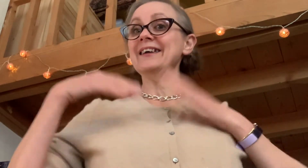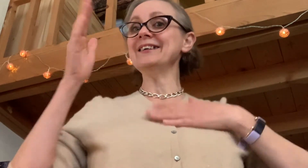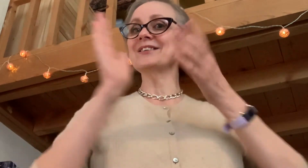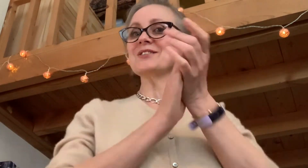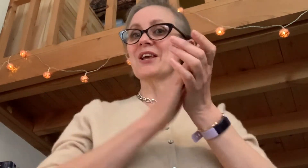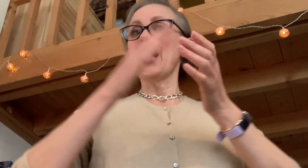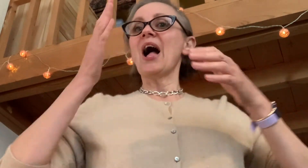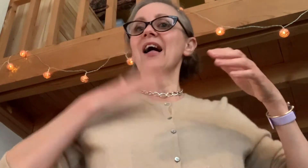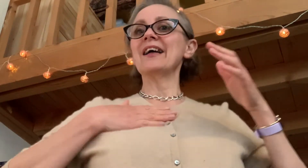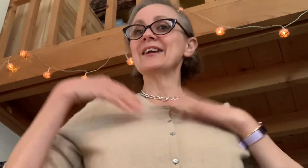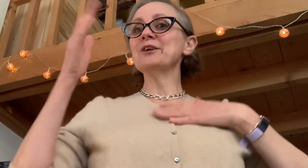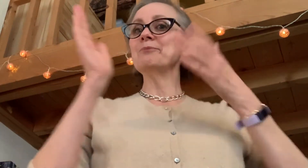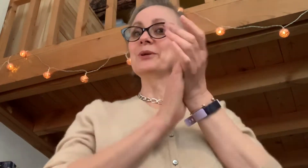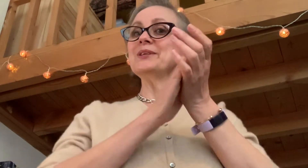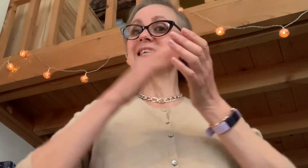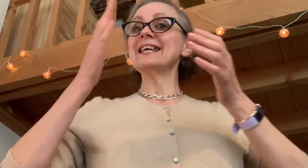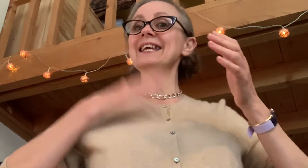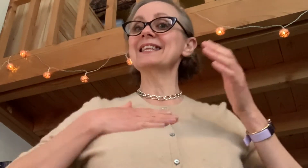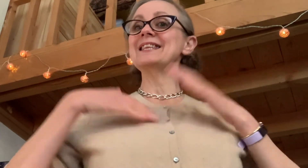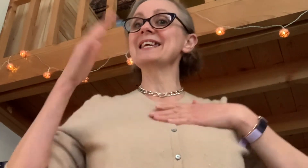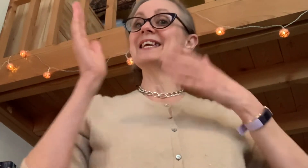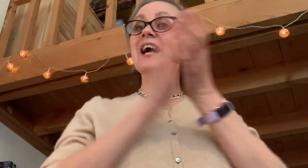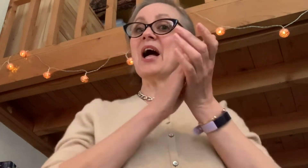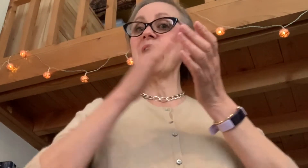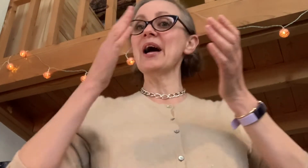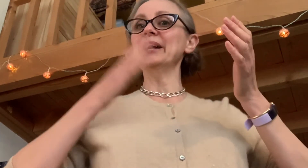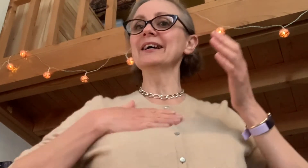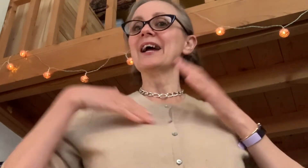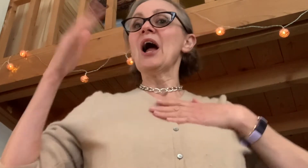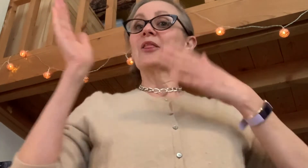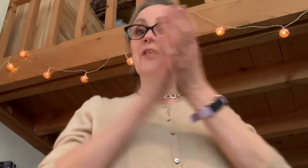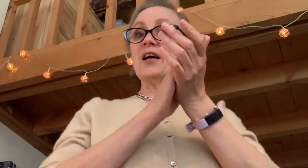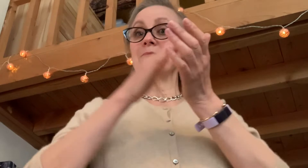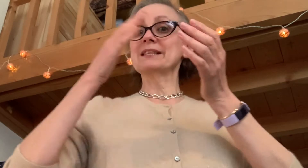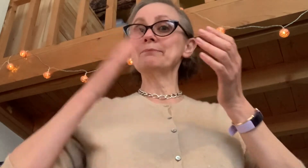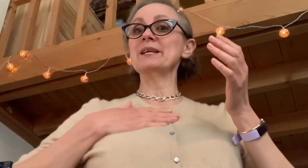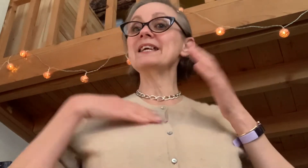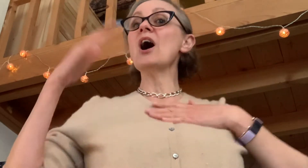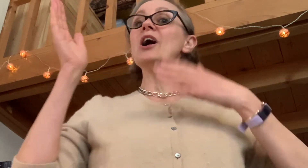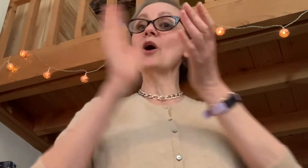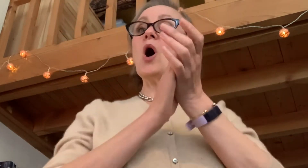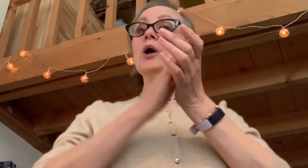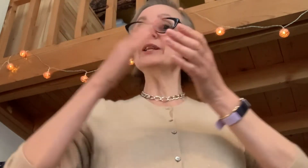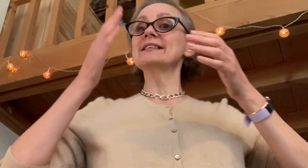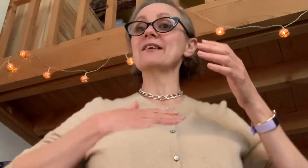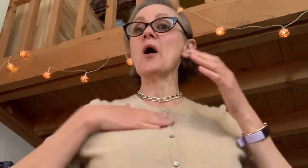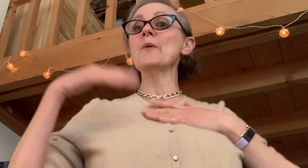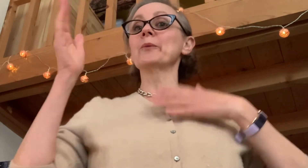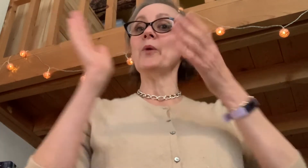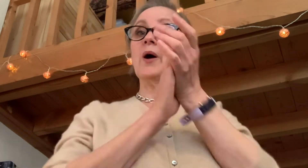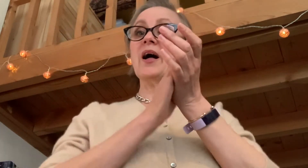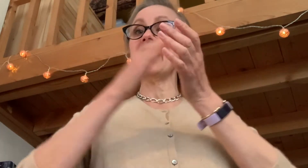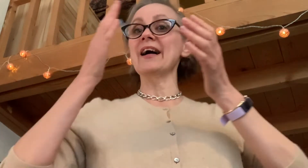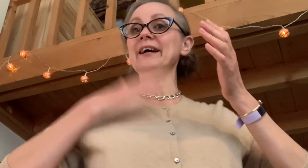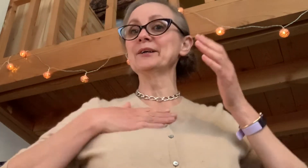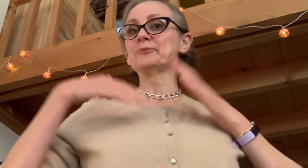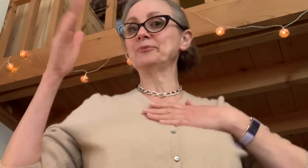Overhead, I hear music in the air. There must be a God somewhere.